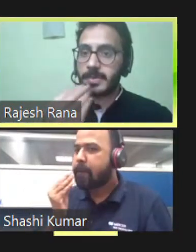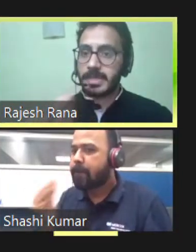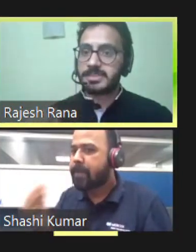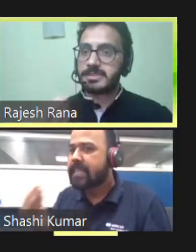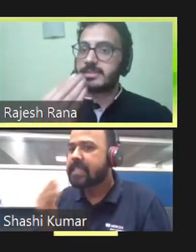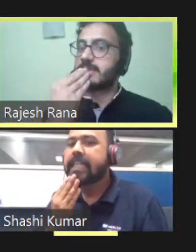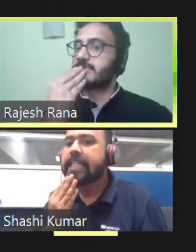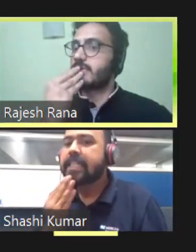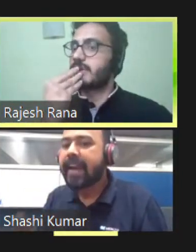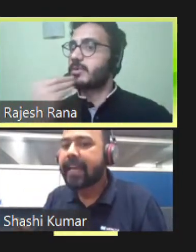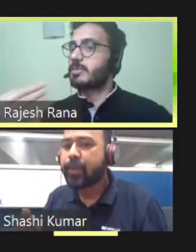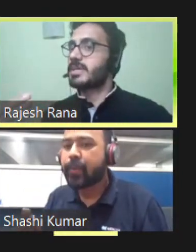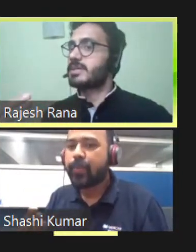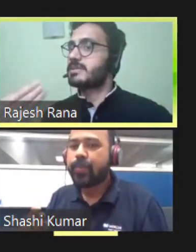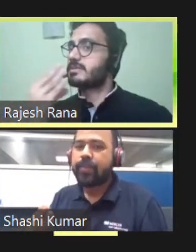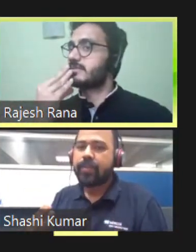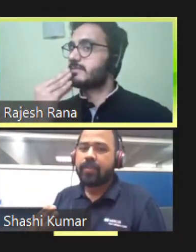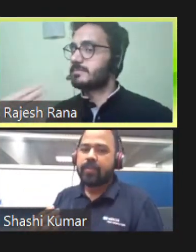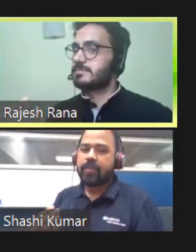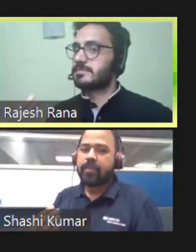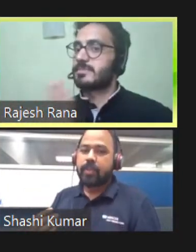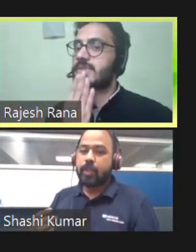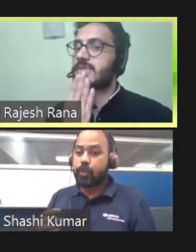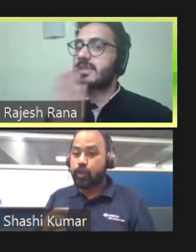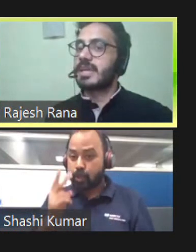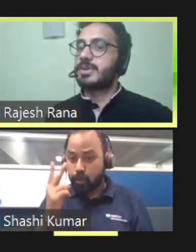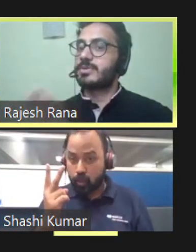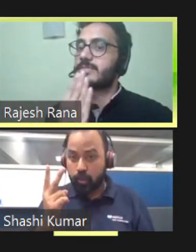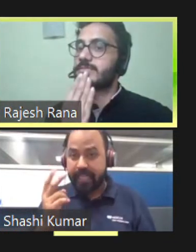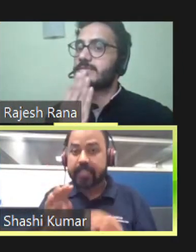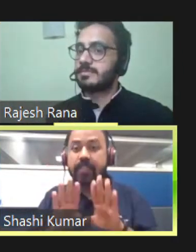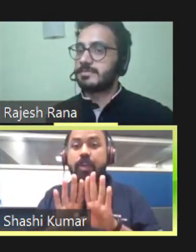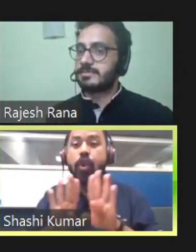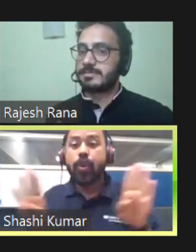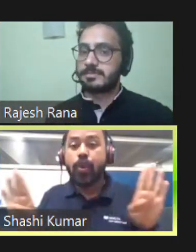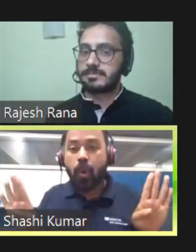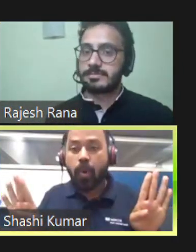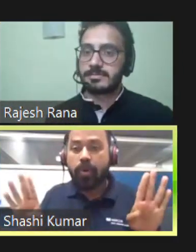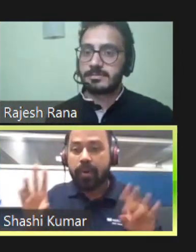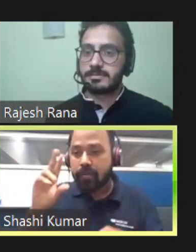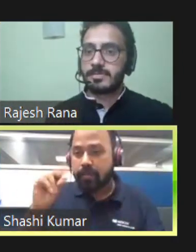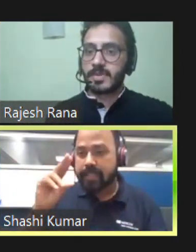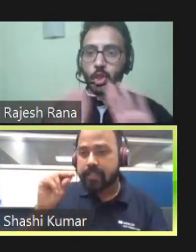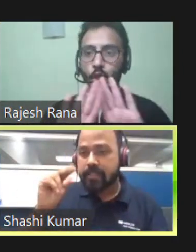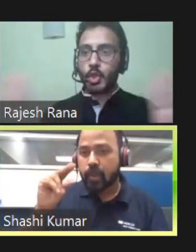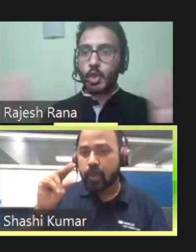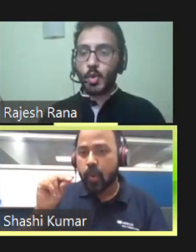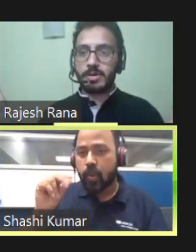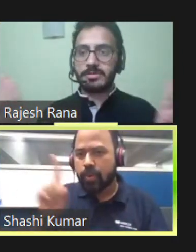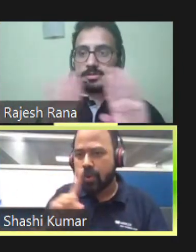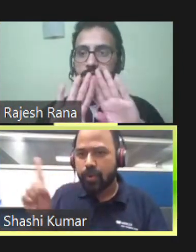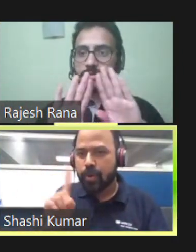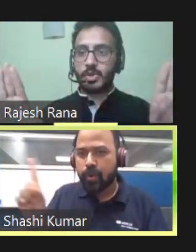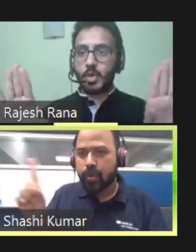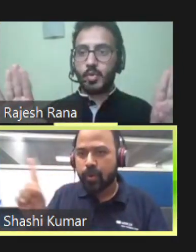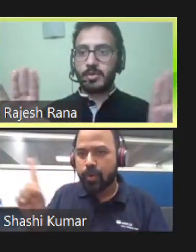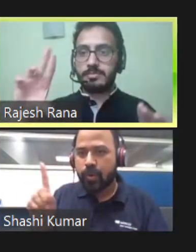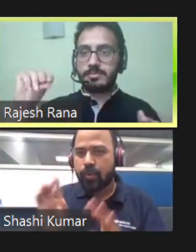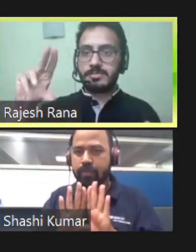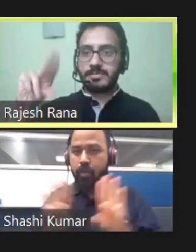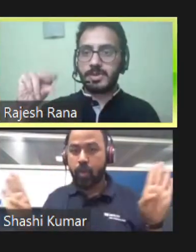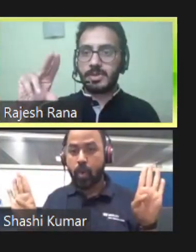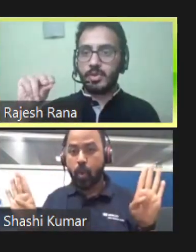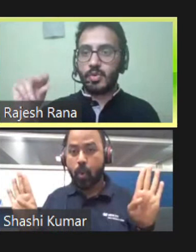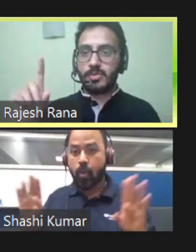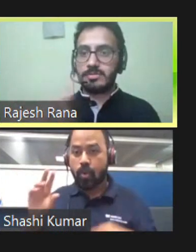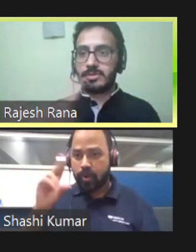right? Please. It's talking about you. Please. Thank you. Two is no, means no.